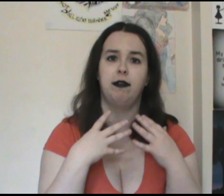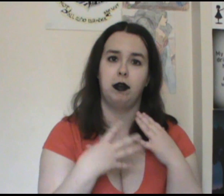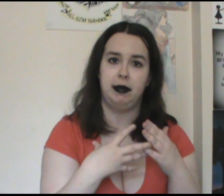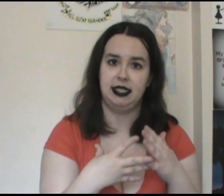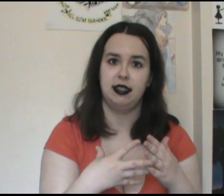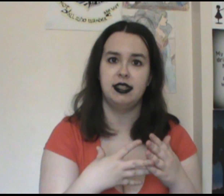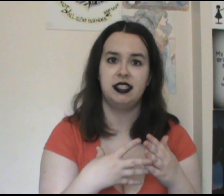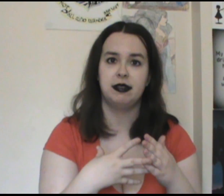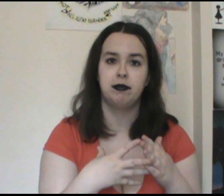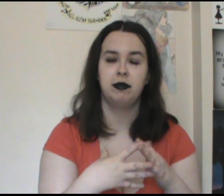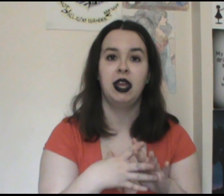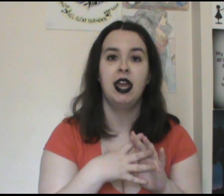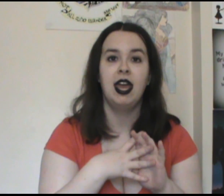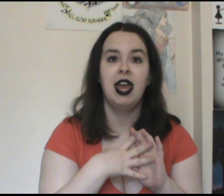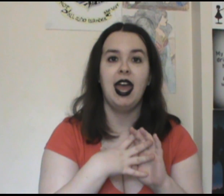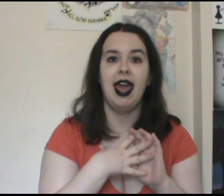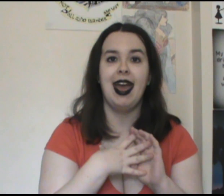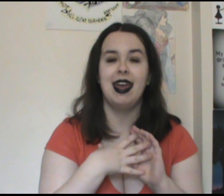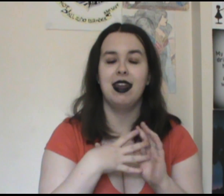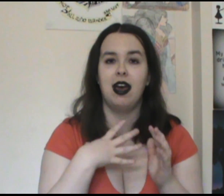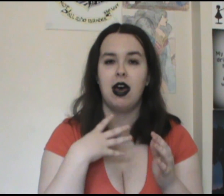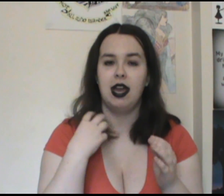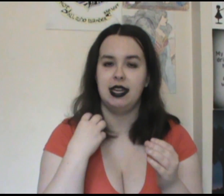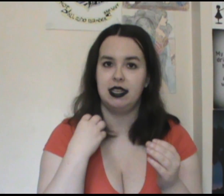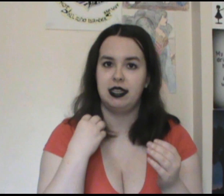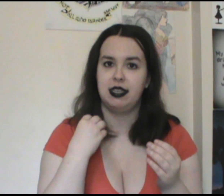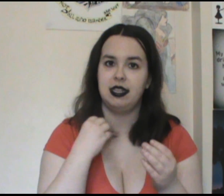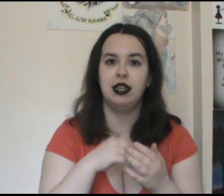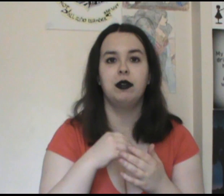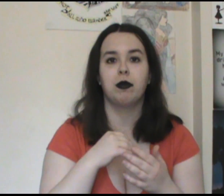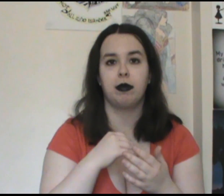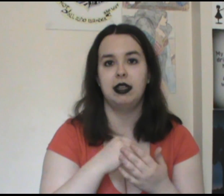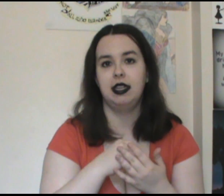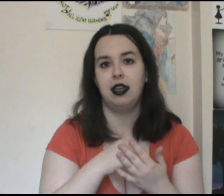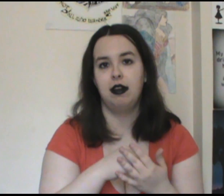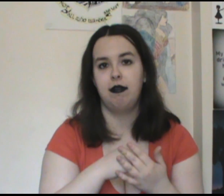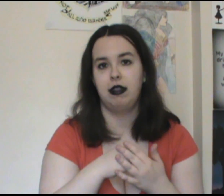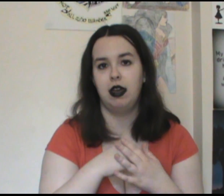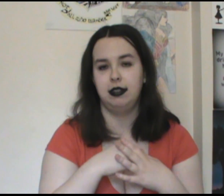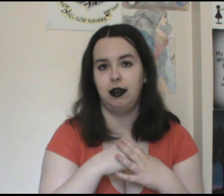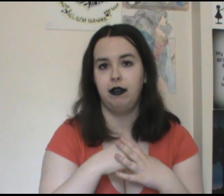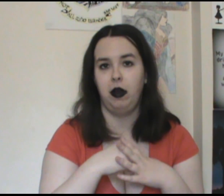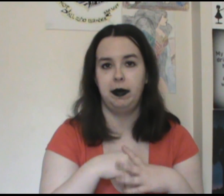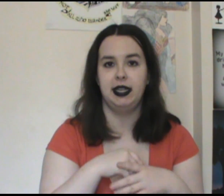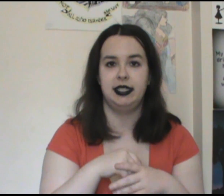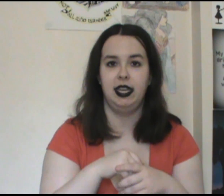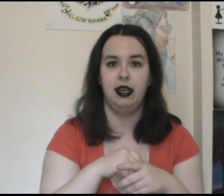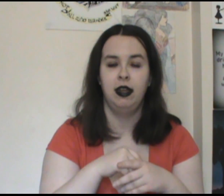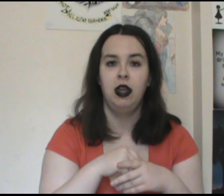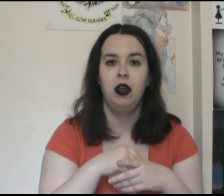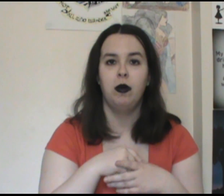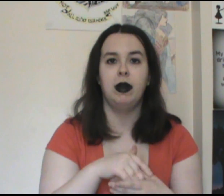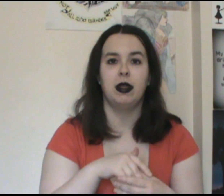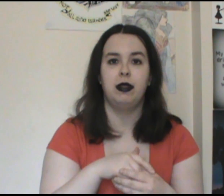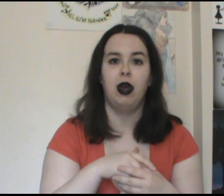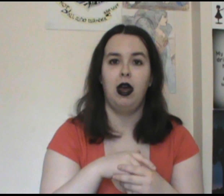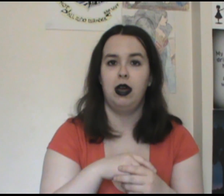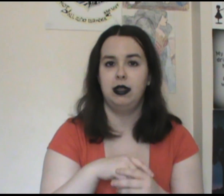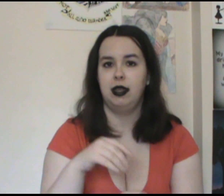for Pestilence. And I did really love the sort of opening scene with like